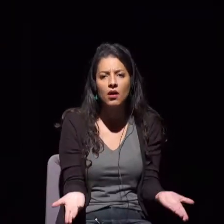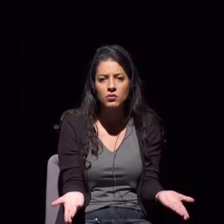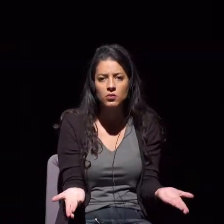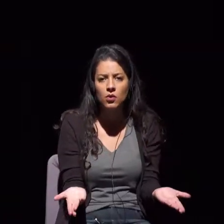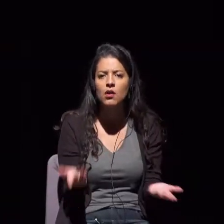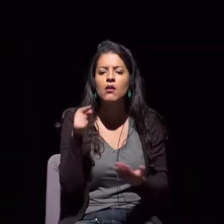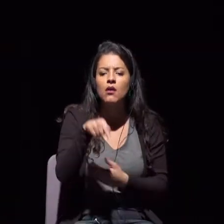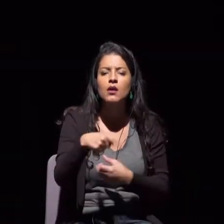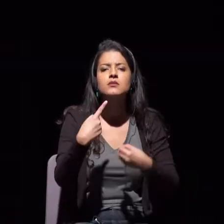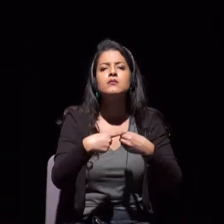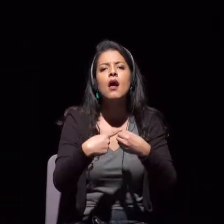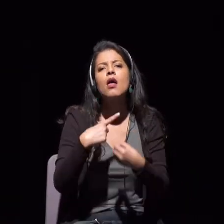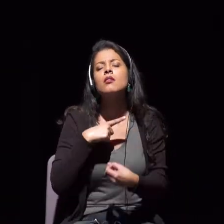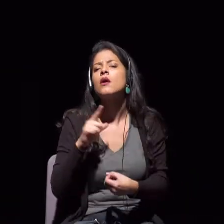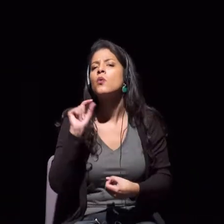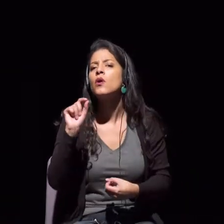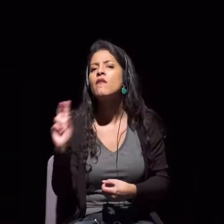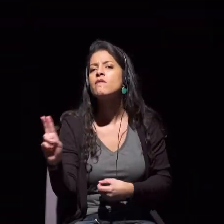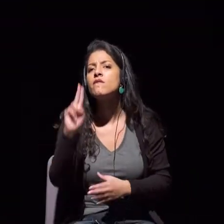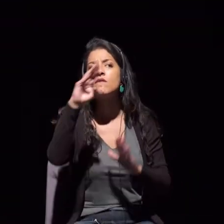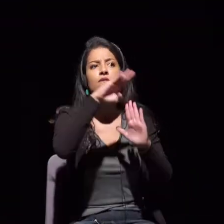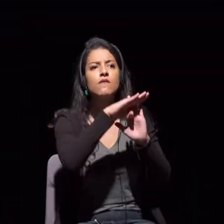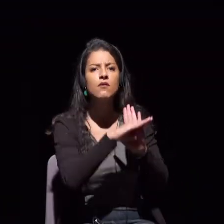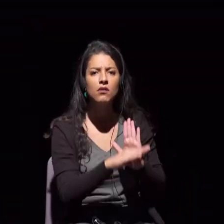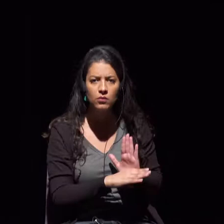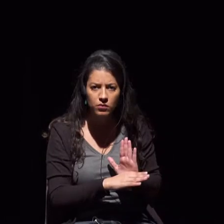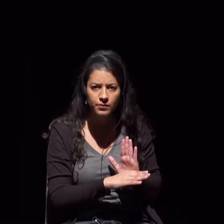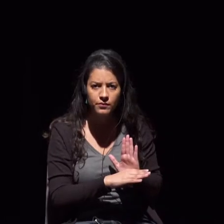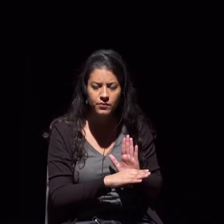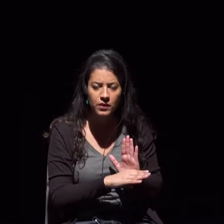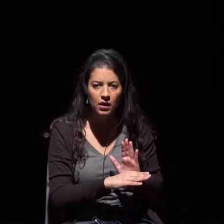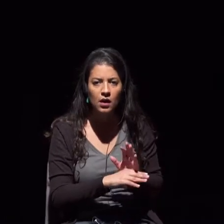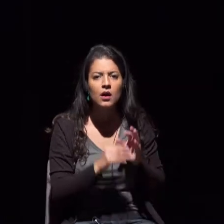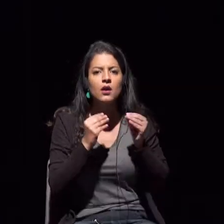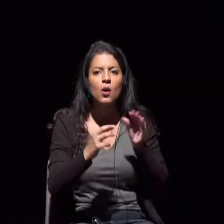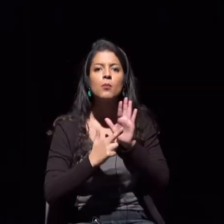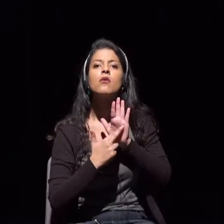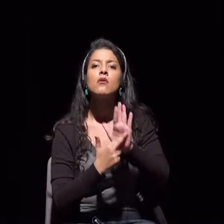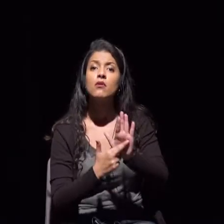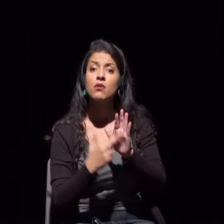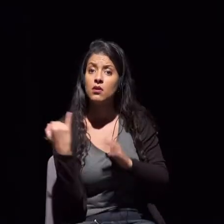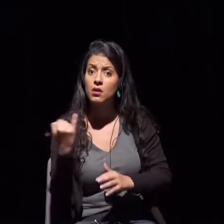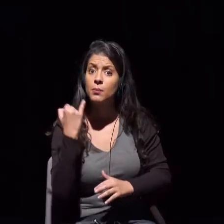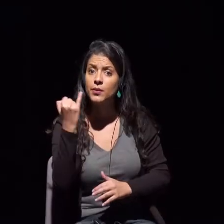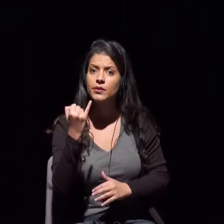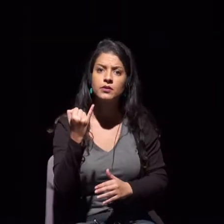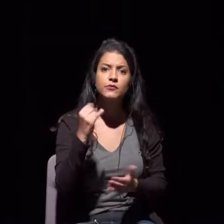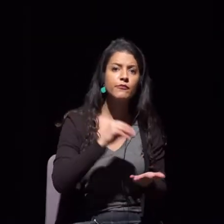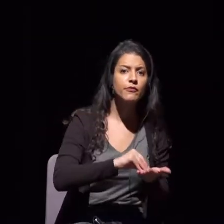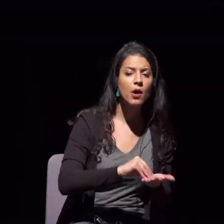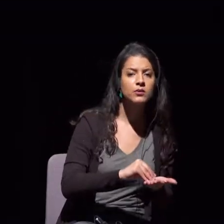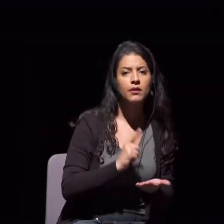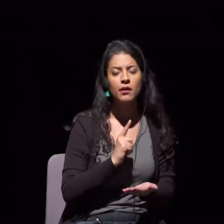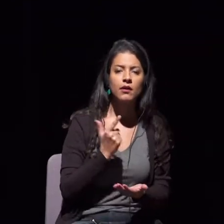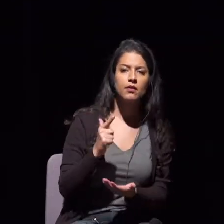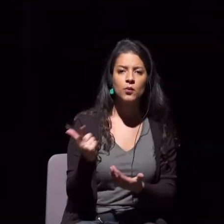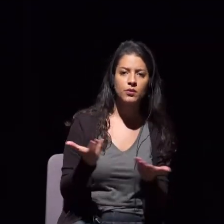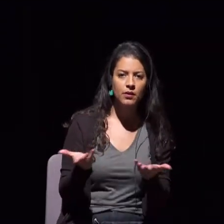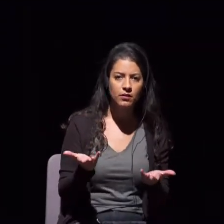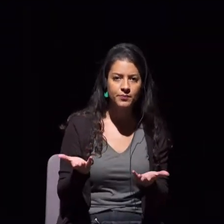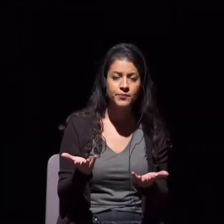the issues at stake in terms of representation? You know, and whose history are we telling? You know, are we